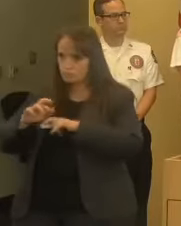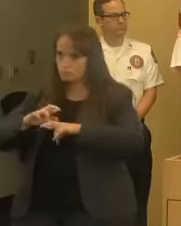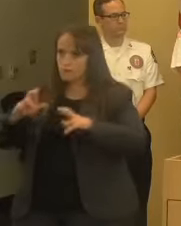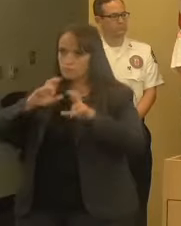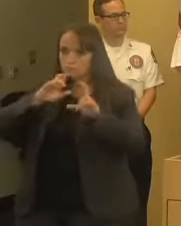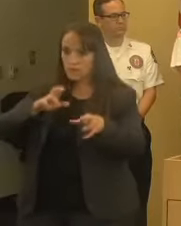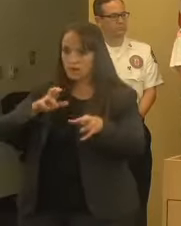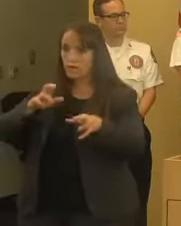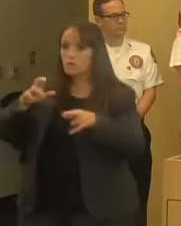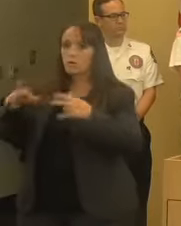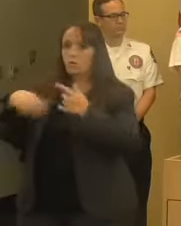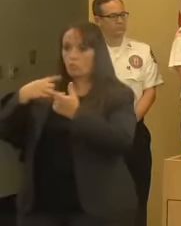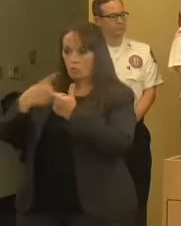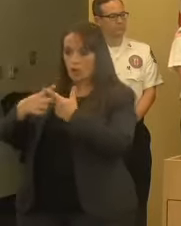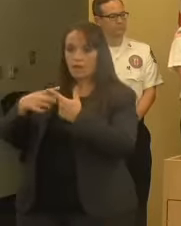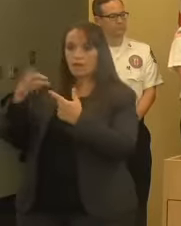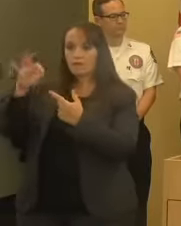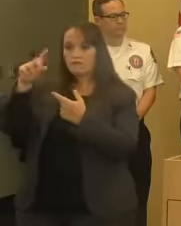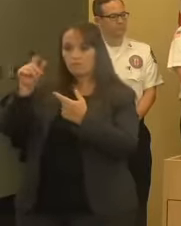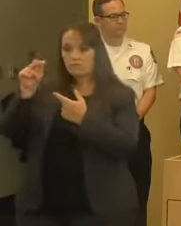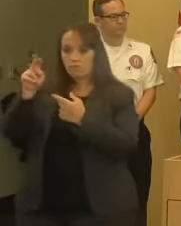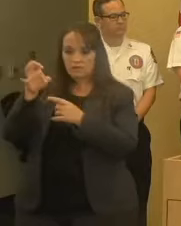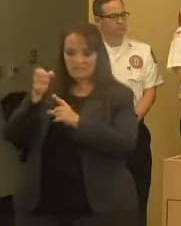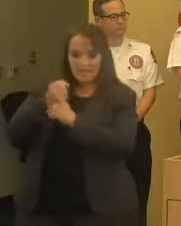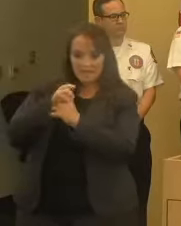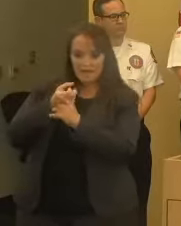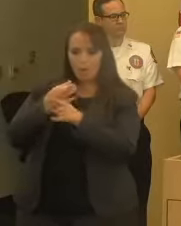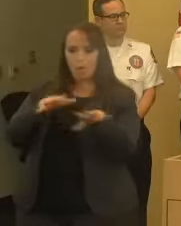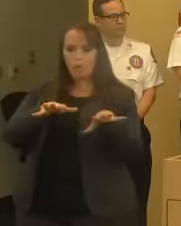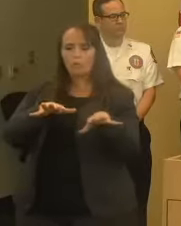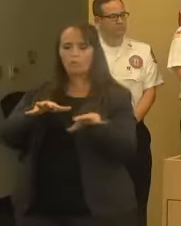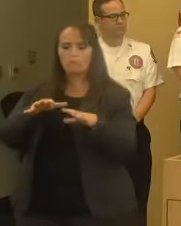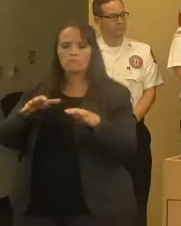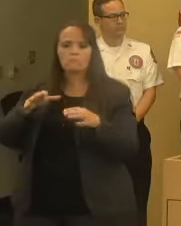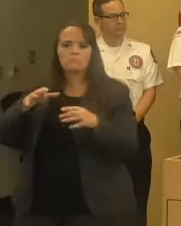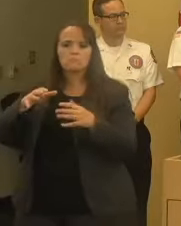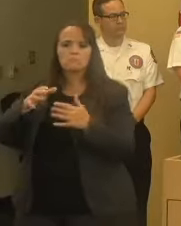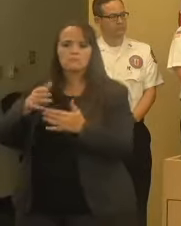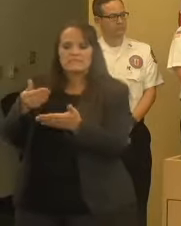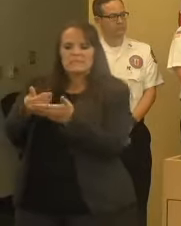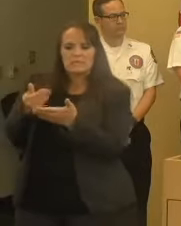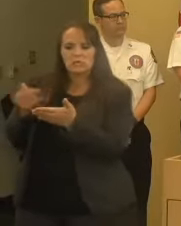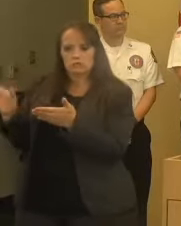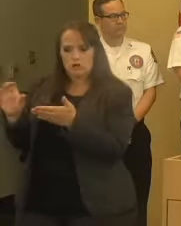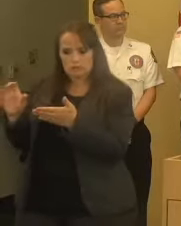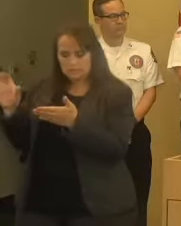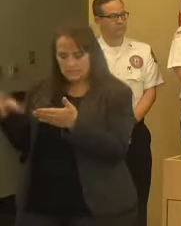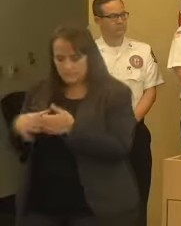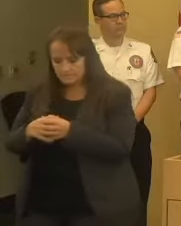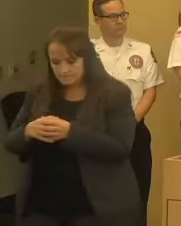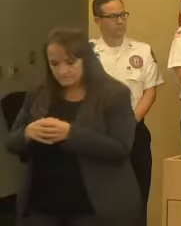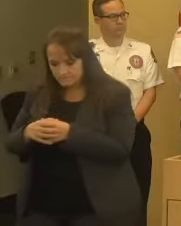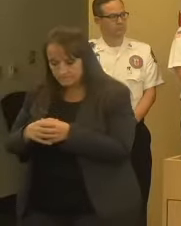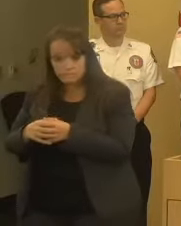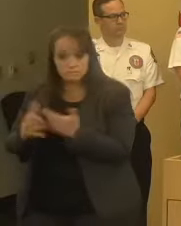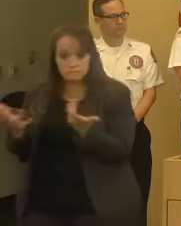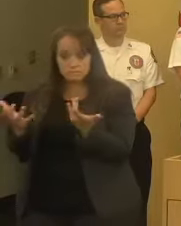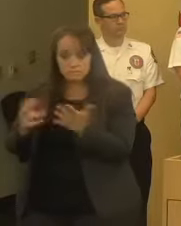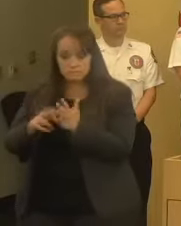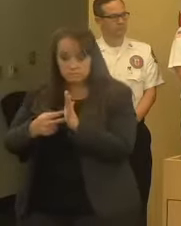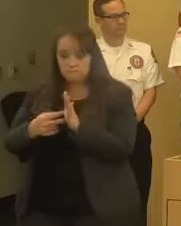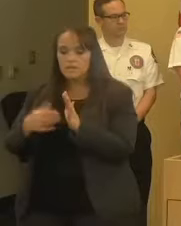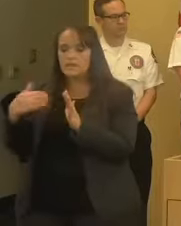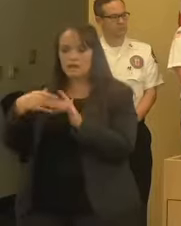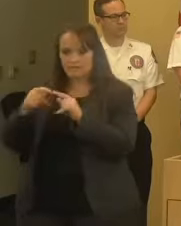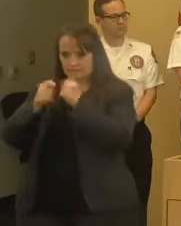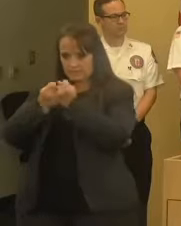of or the passing of Hurricane Florence. In doing so, we've established an incident